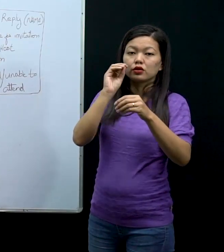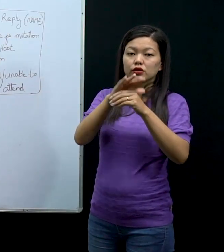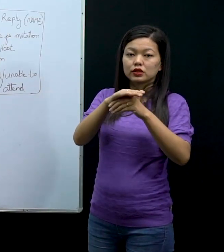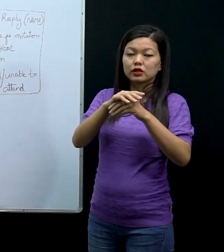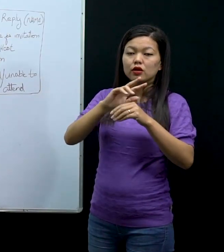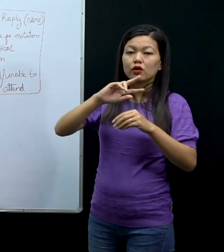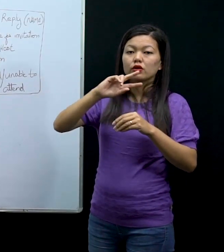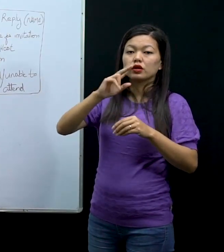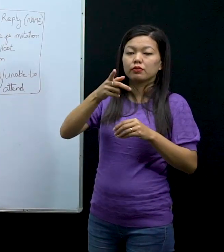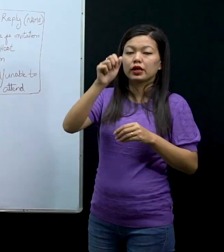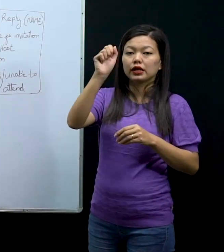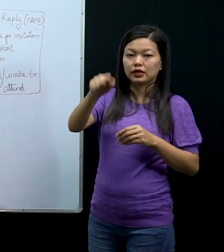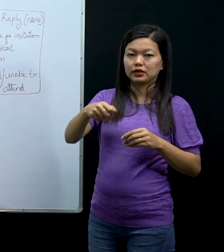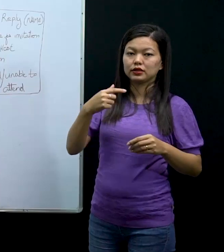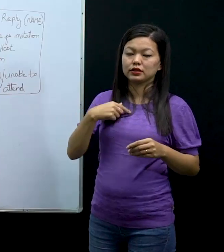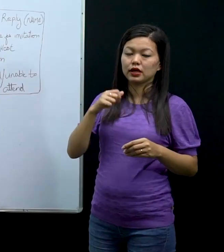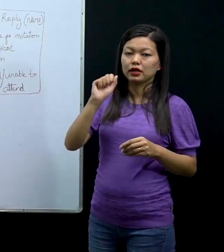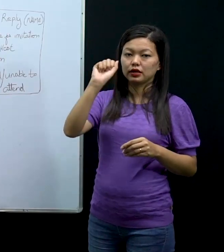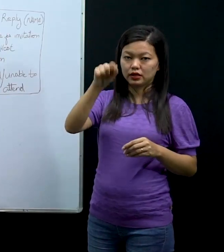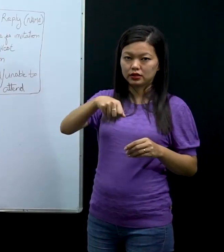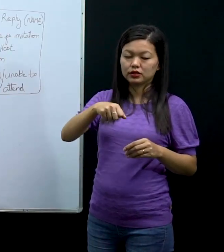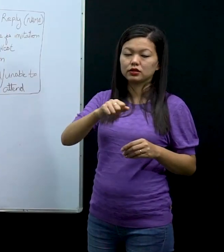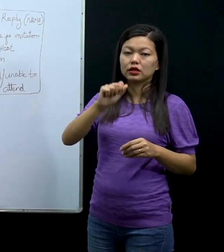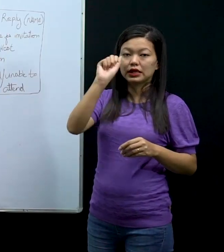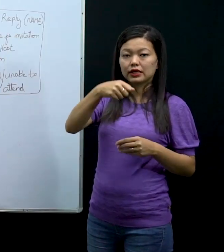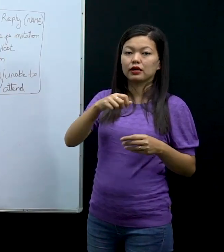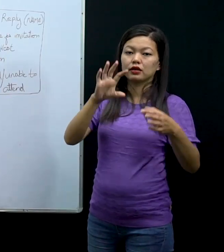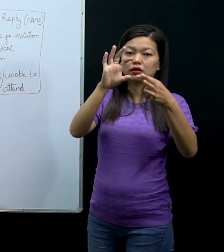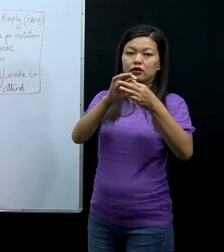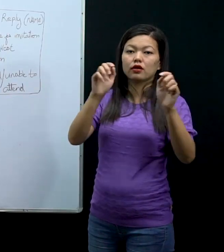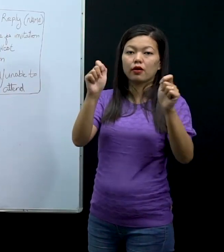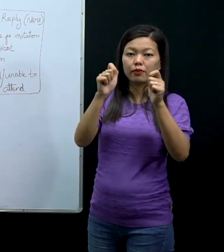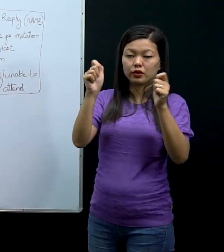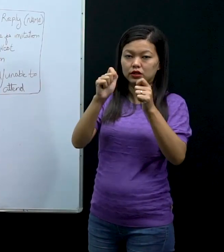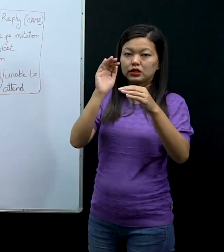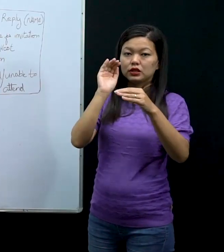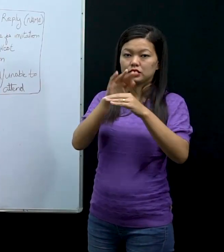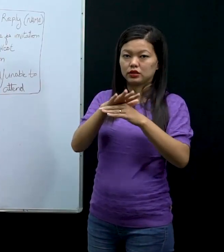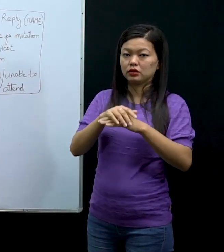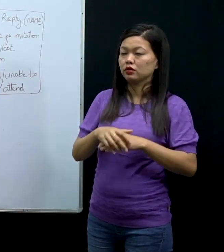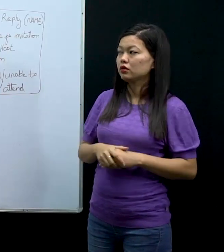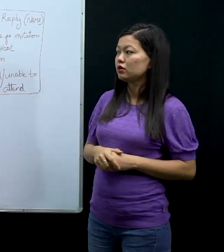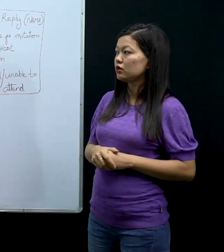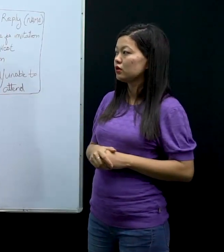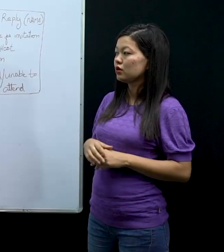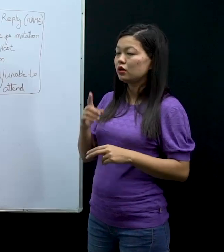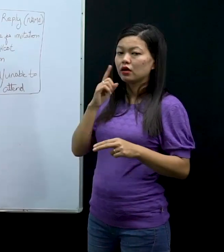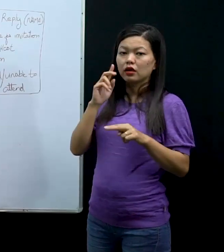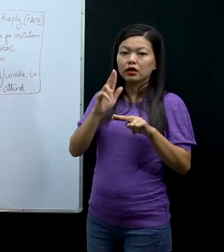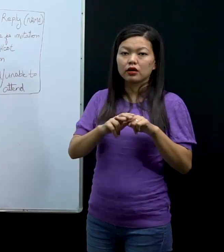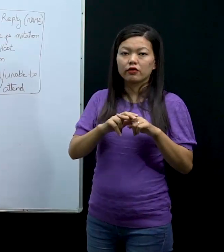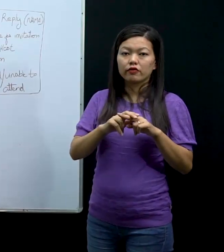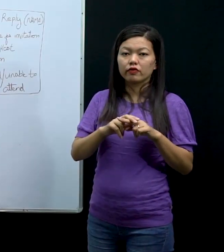is delighted to attend the celebration. If you are attending it, you have to give your word. Or even if you are